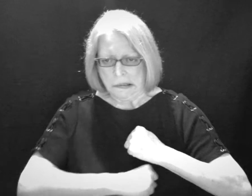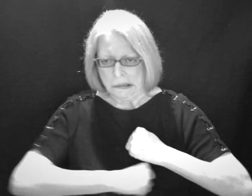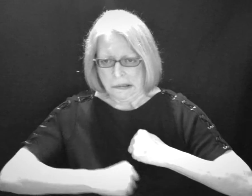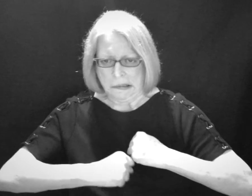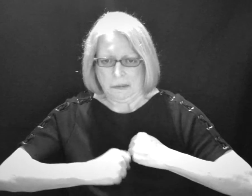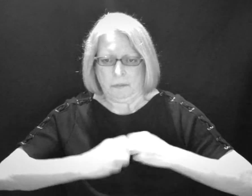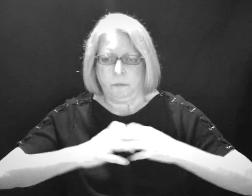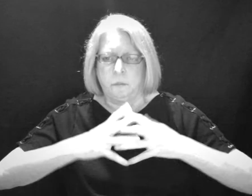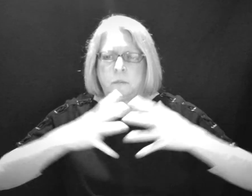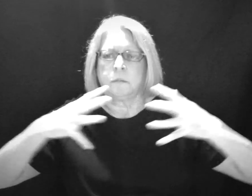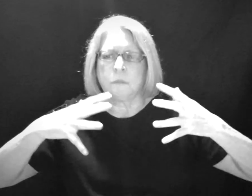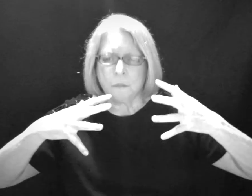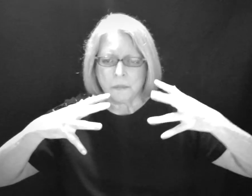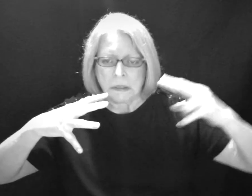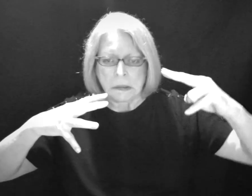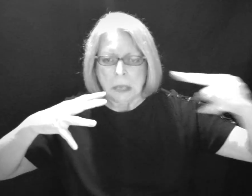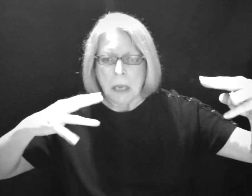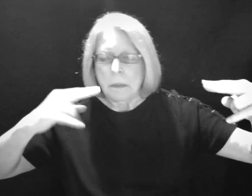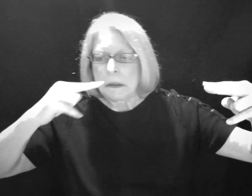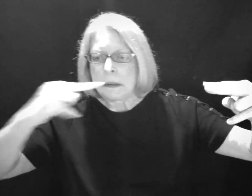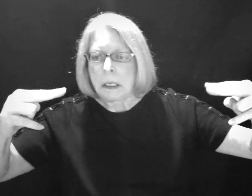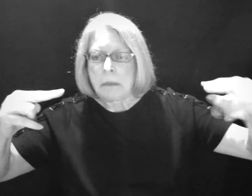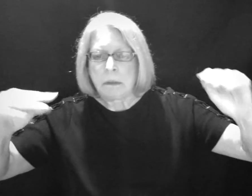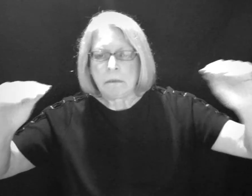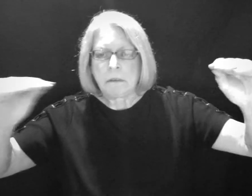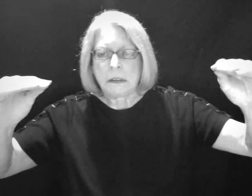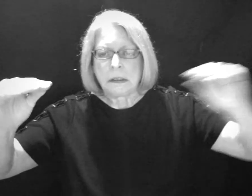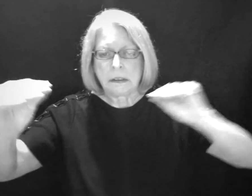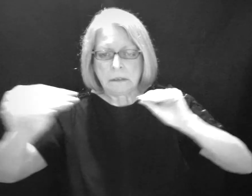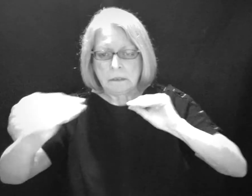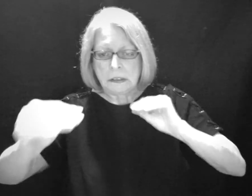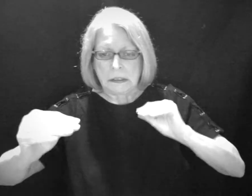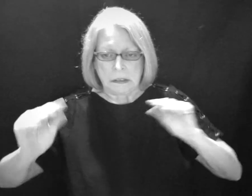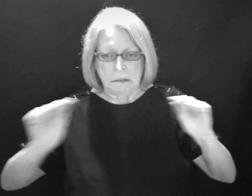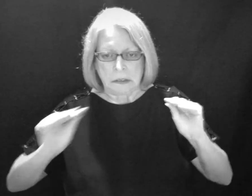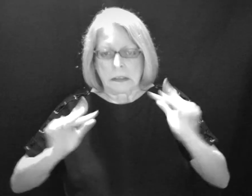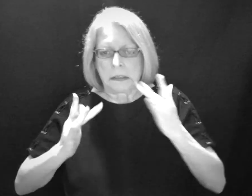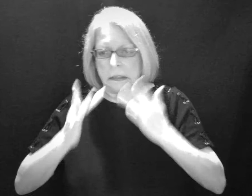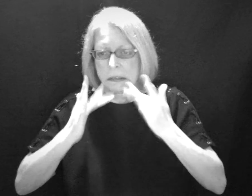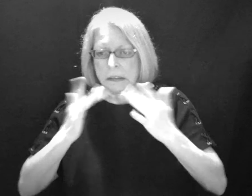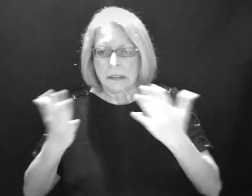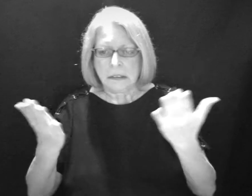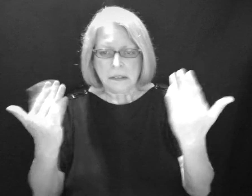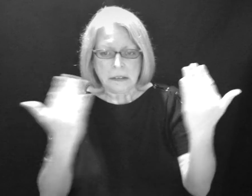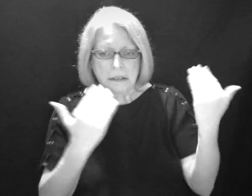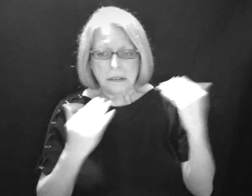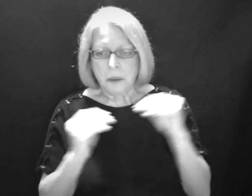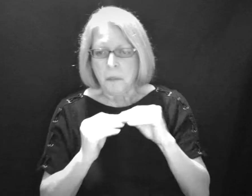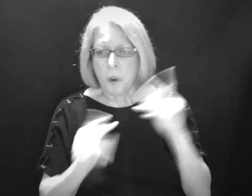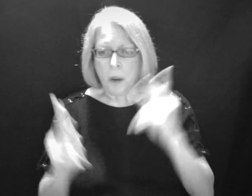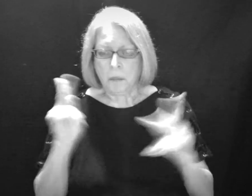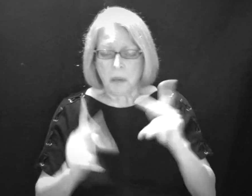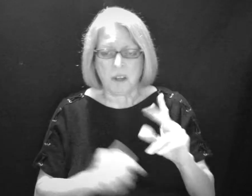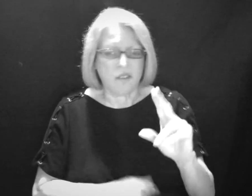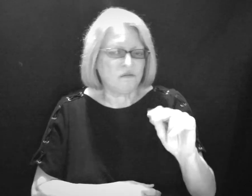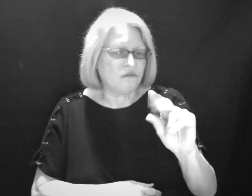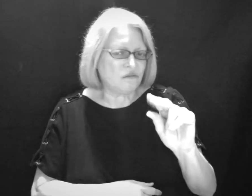Okay. The font weight and style is 100. If we go to Appearance, the font color is the